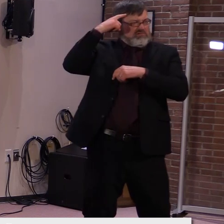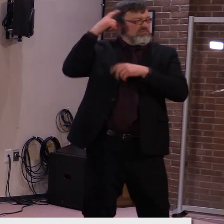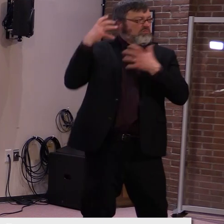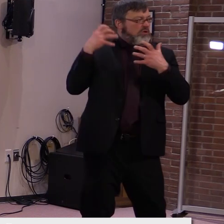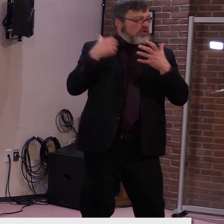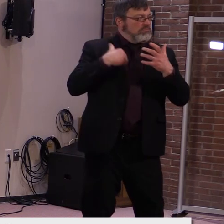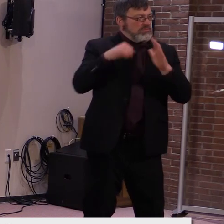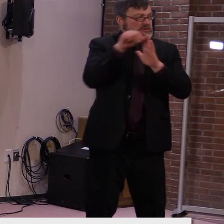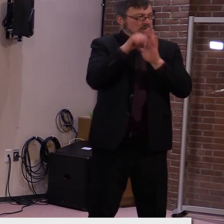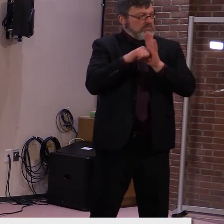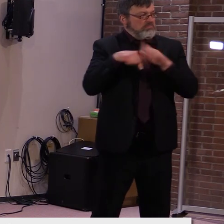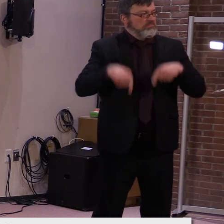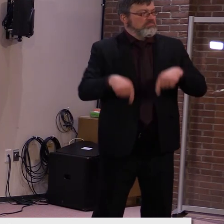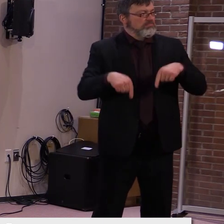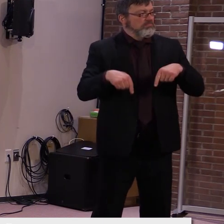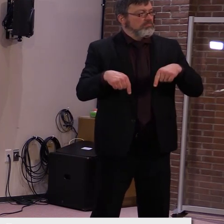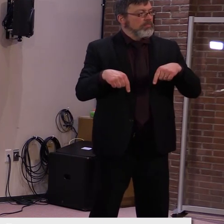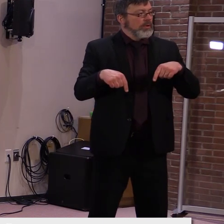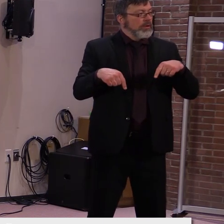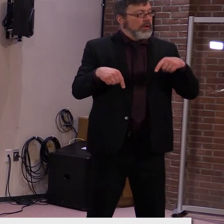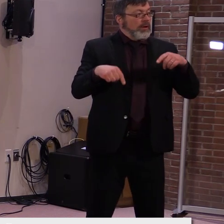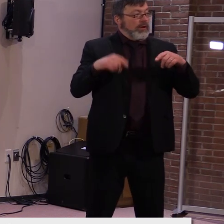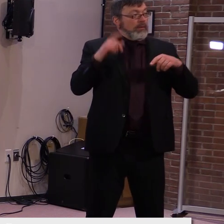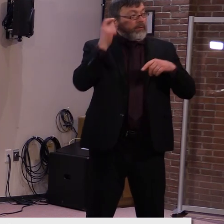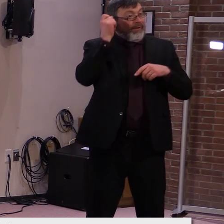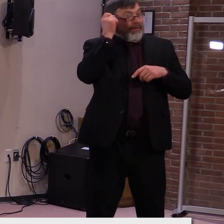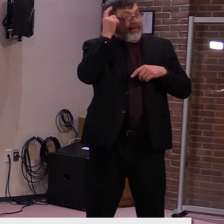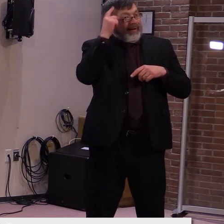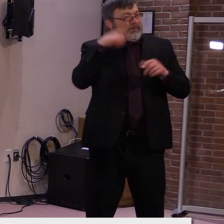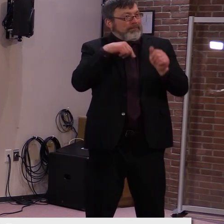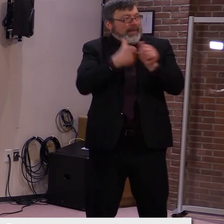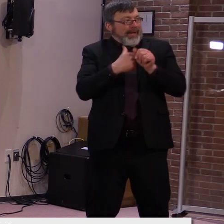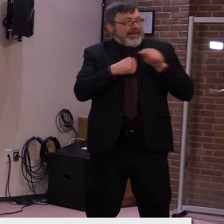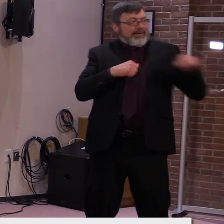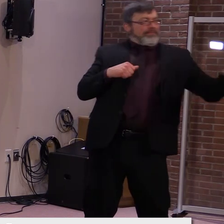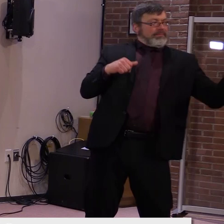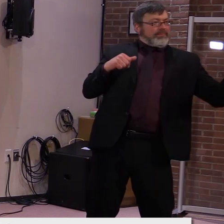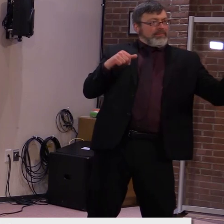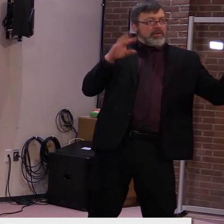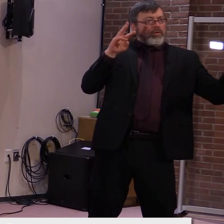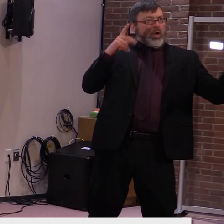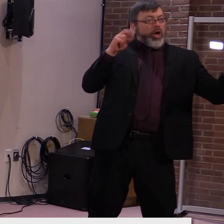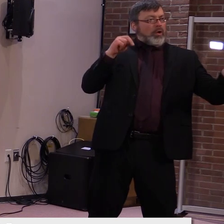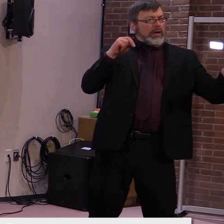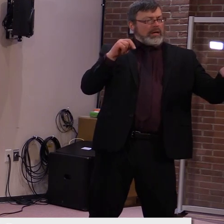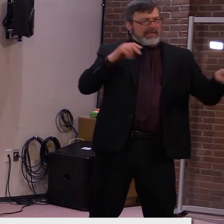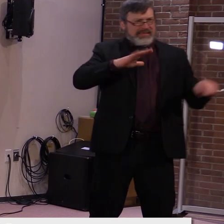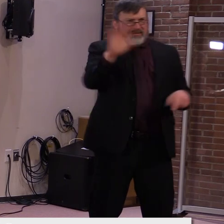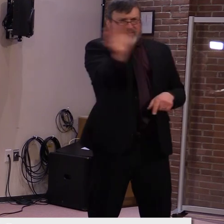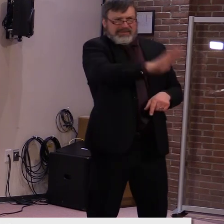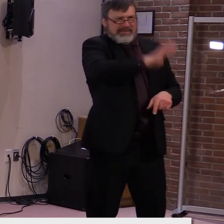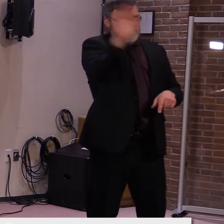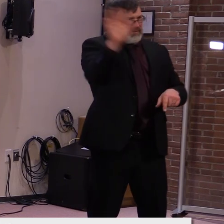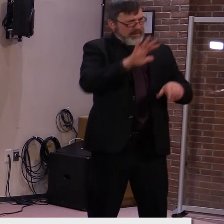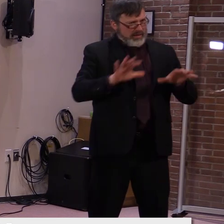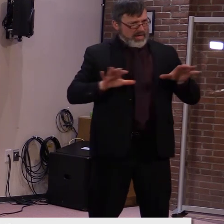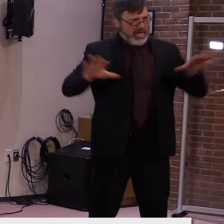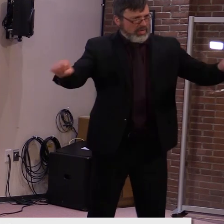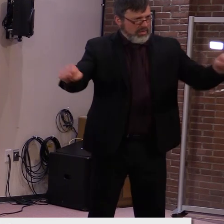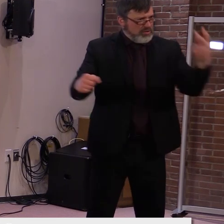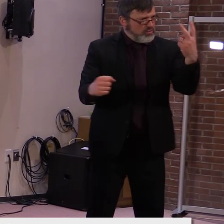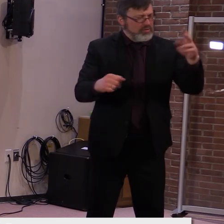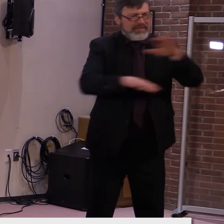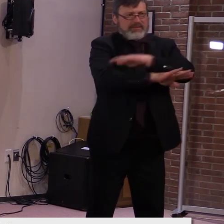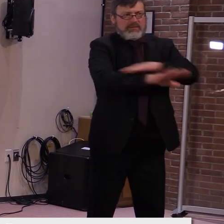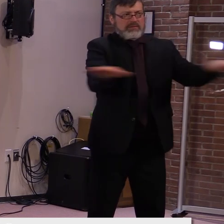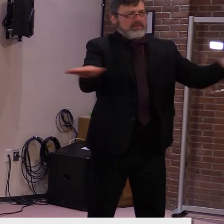shortly, we will be registering 1A, qualified 1A Vermonters